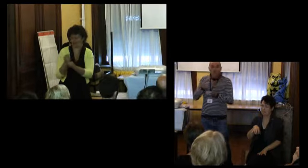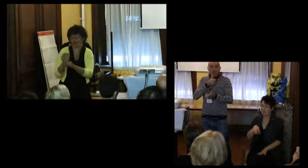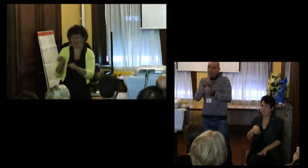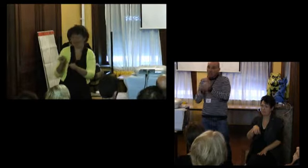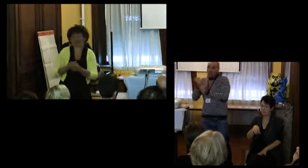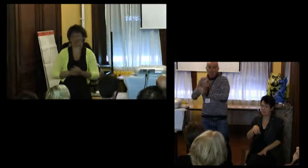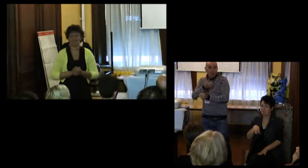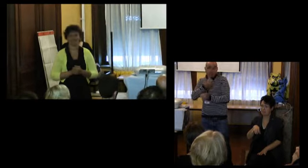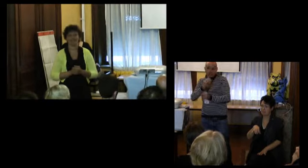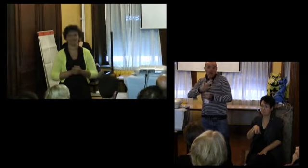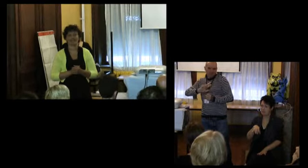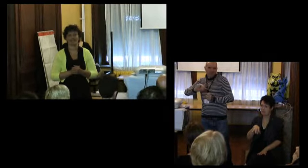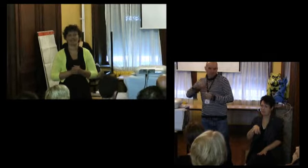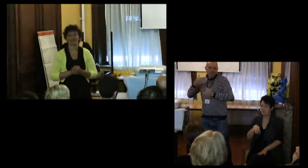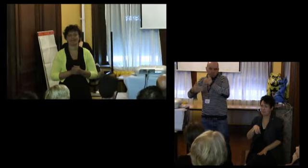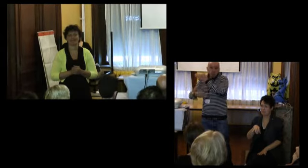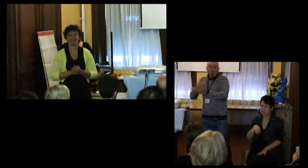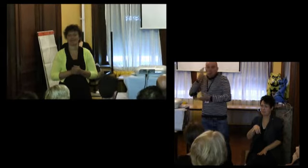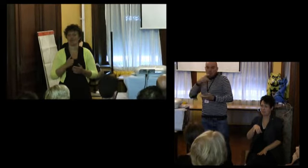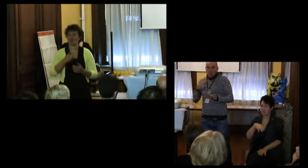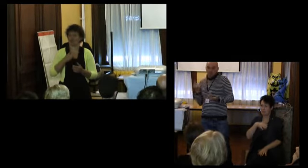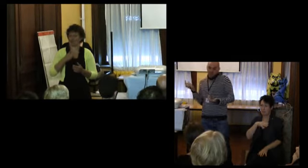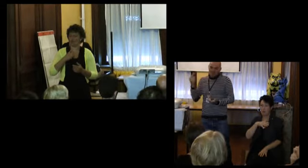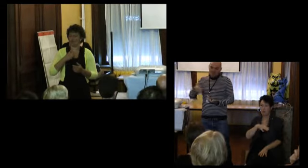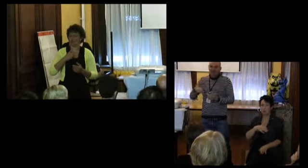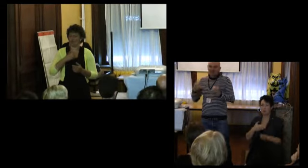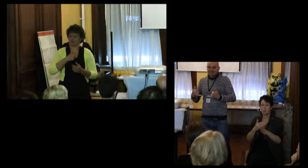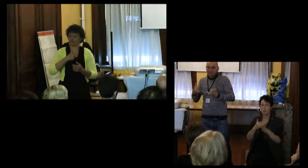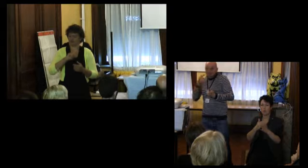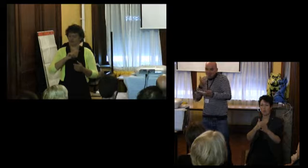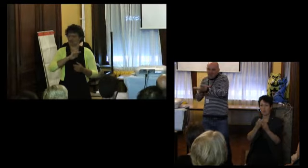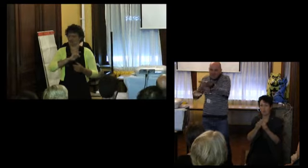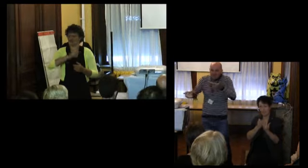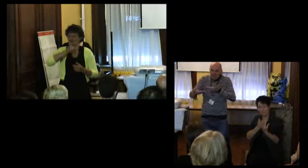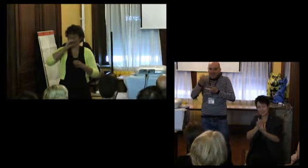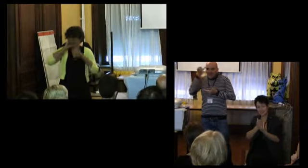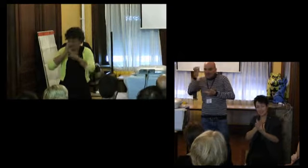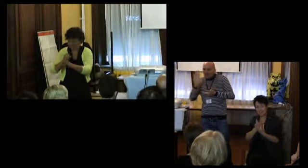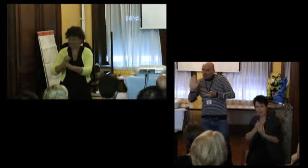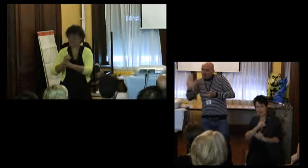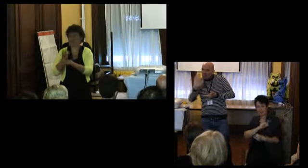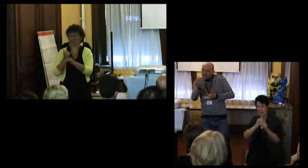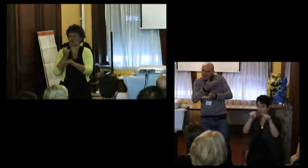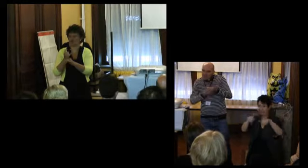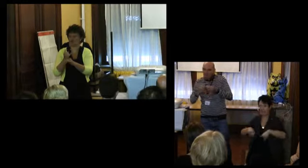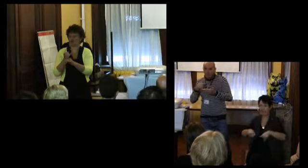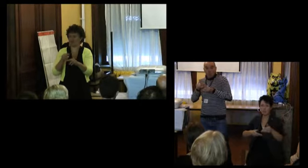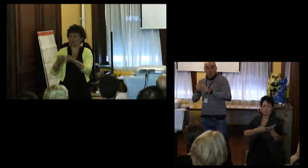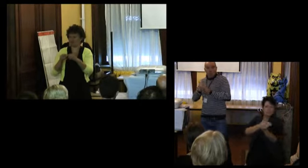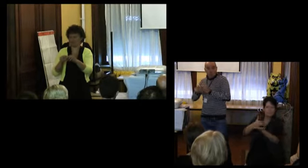work about accessibility. That's why I'm here to